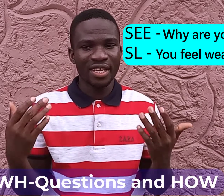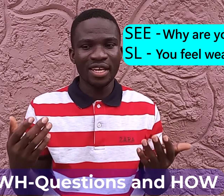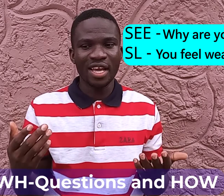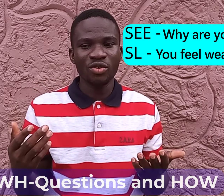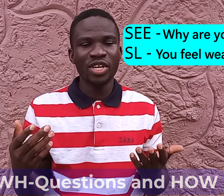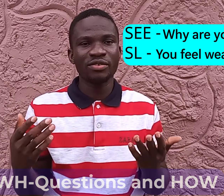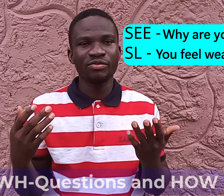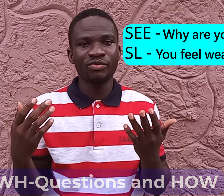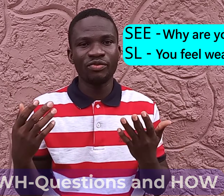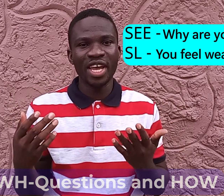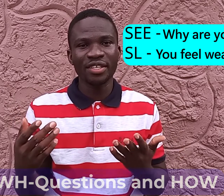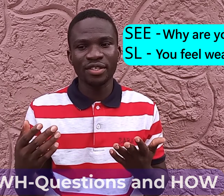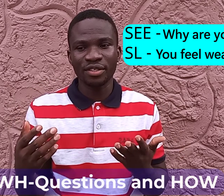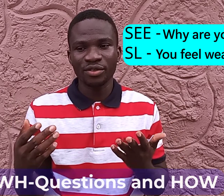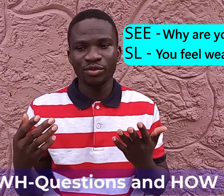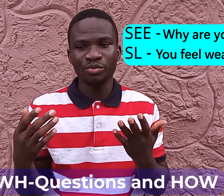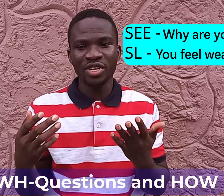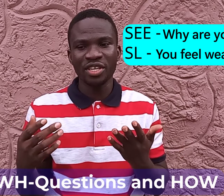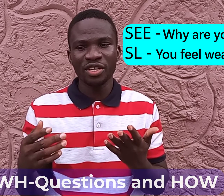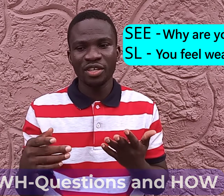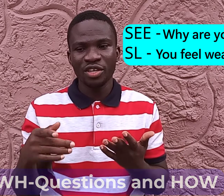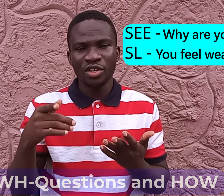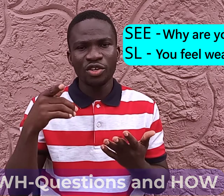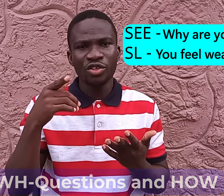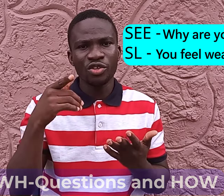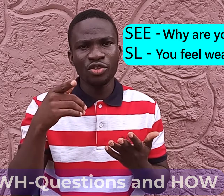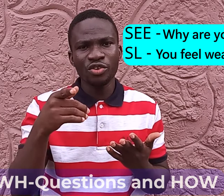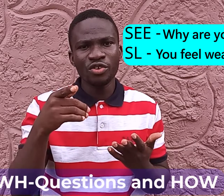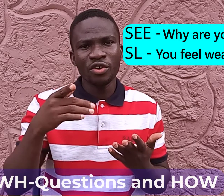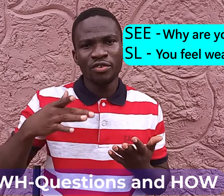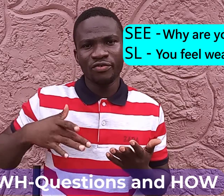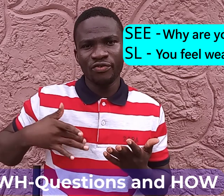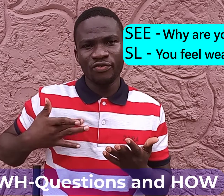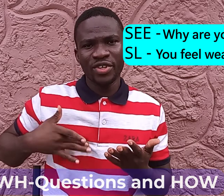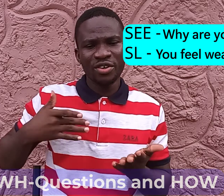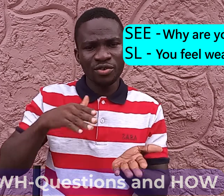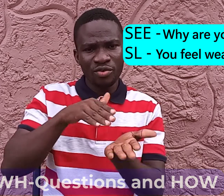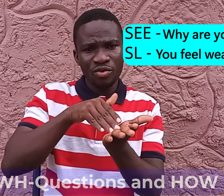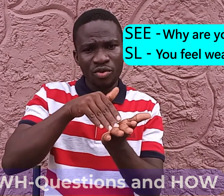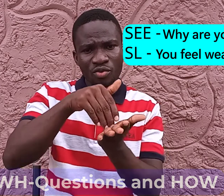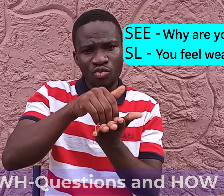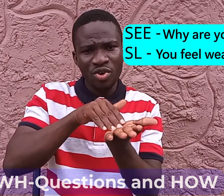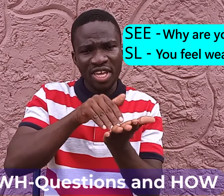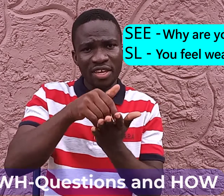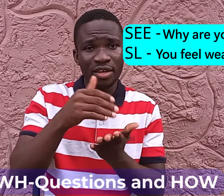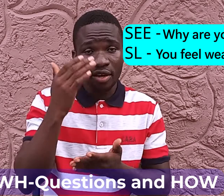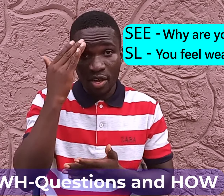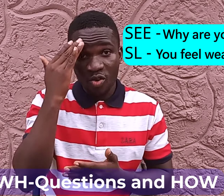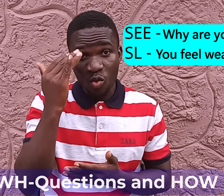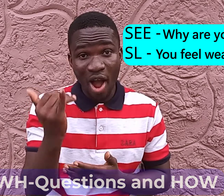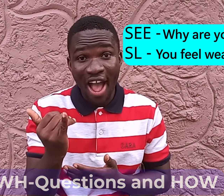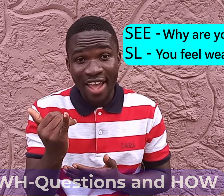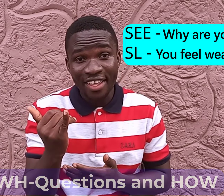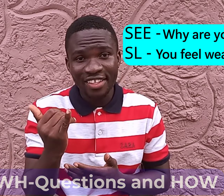sign language version will be, you feel weak. Why?